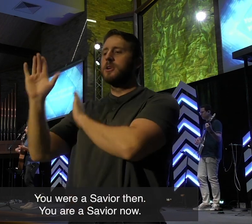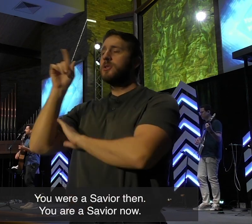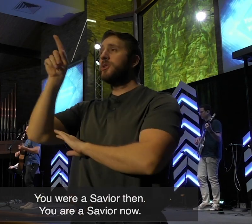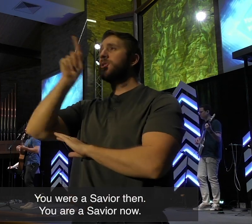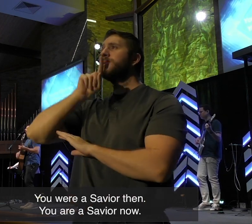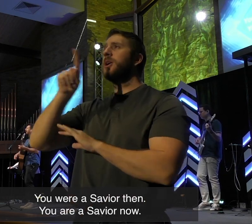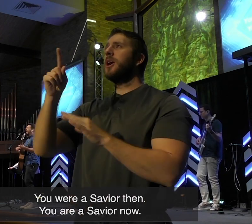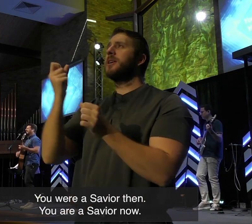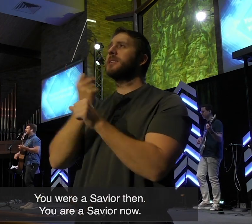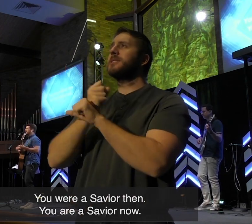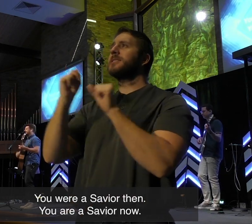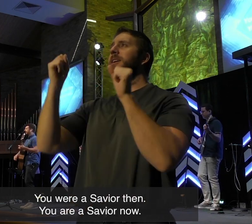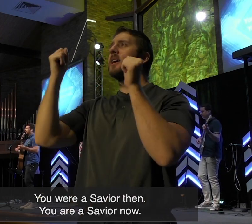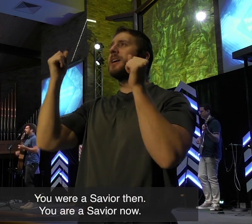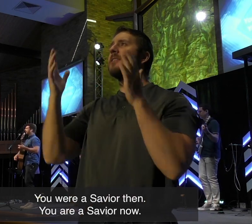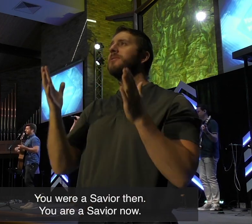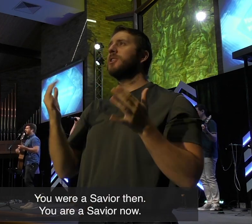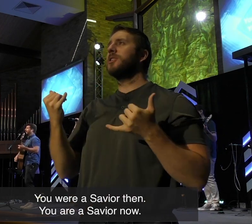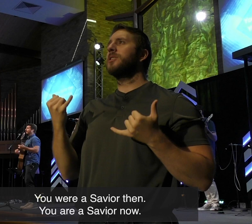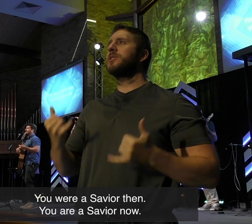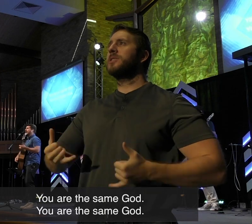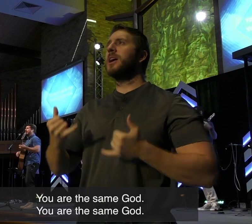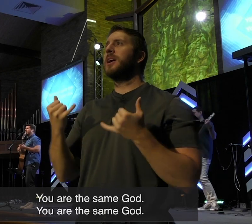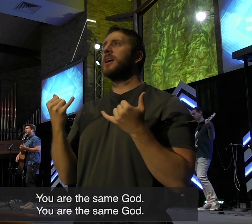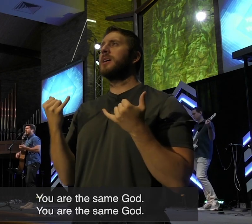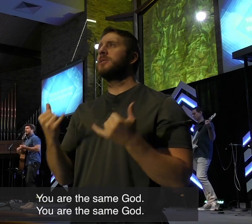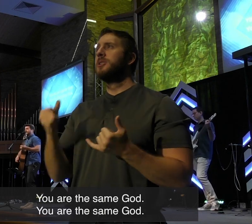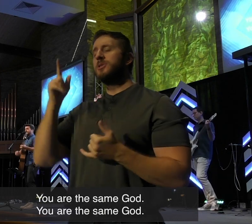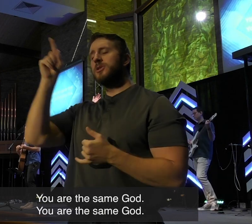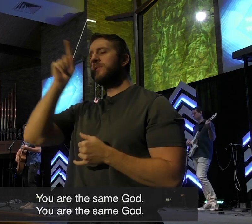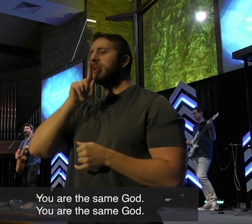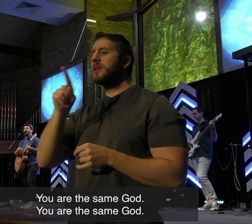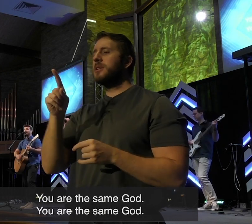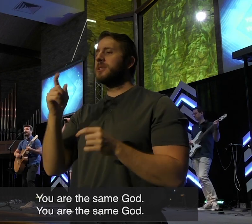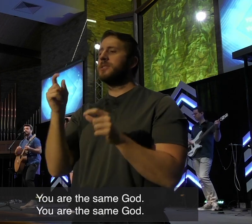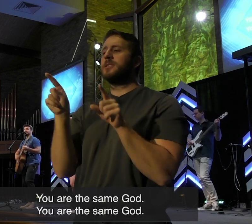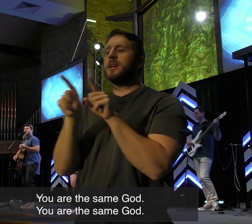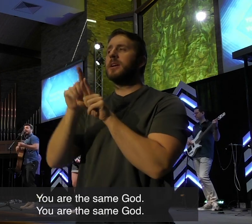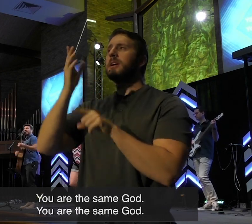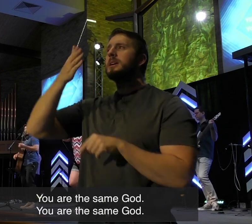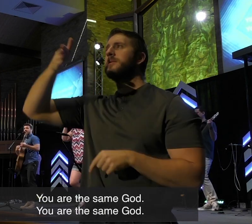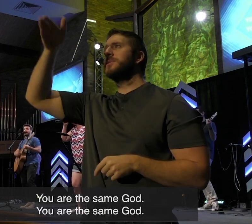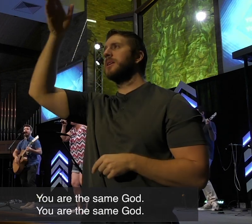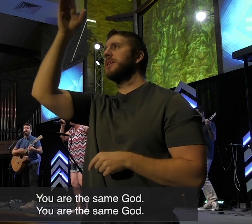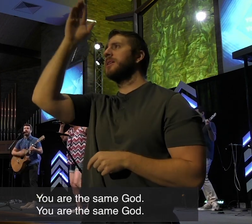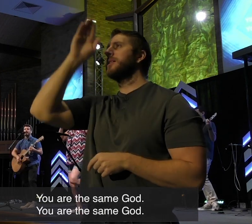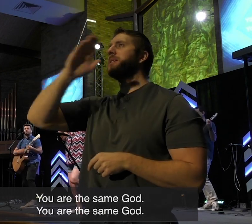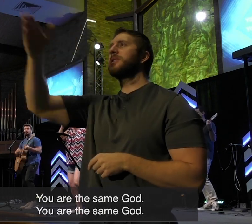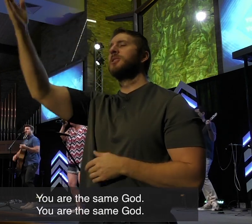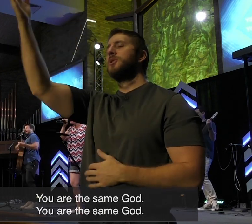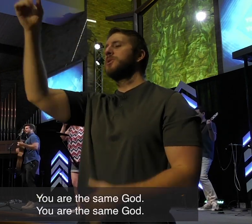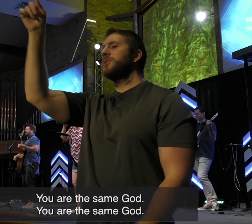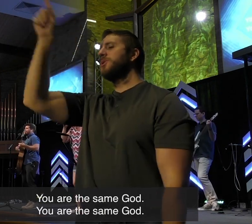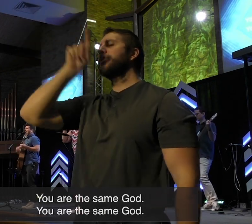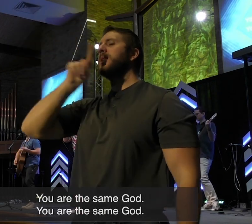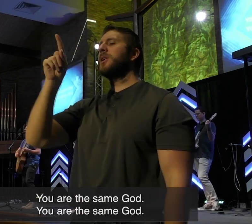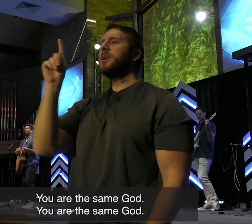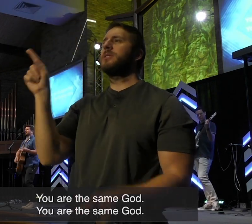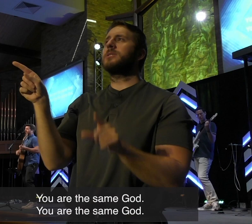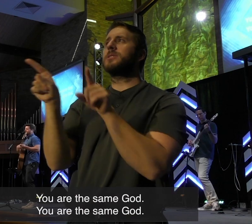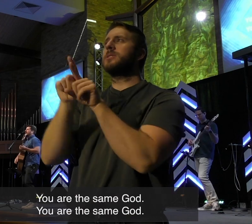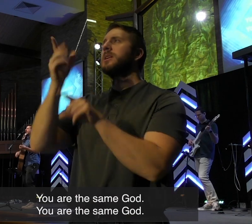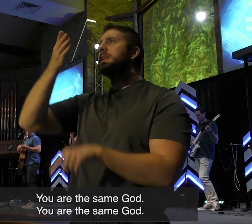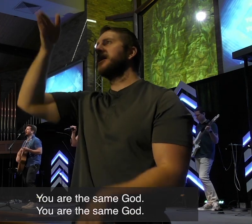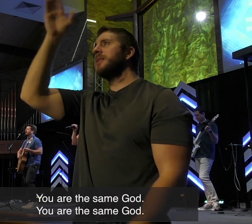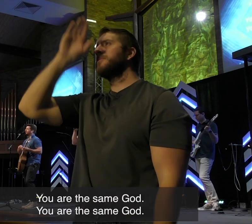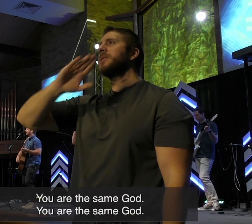then, you are a savior now. You are the same God, you